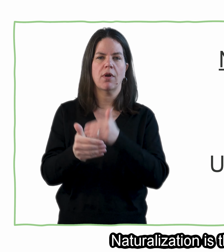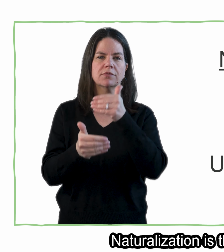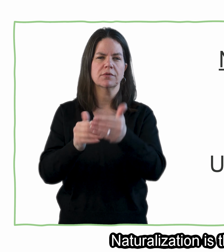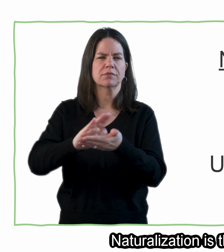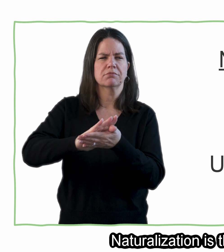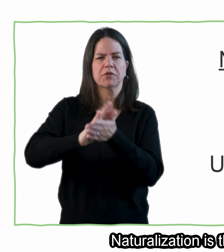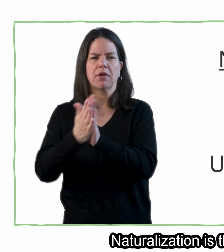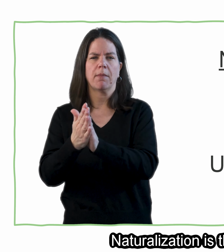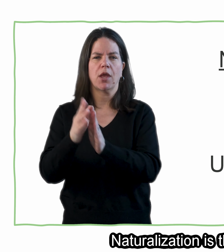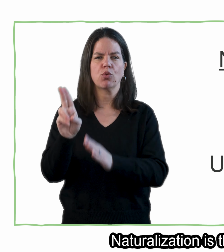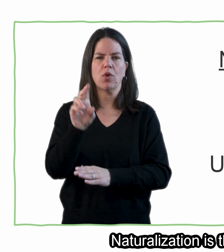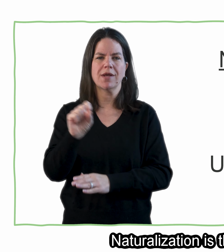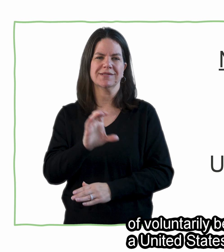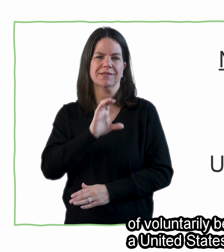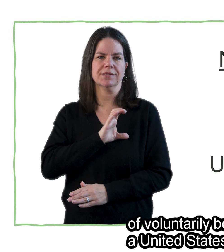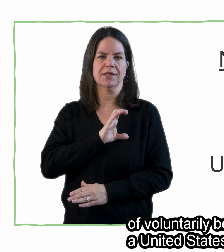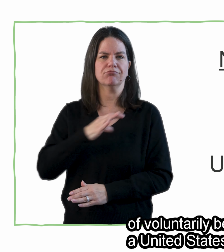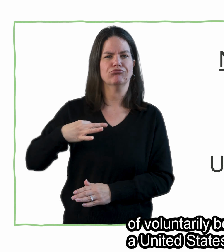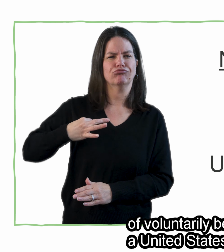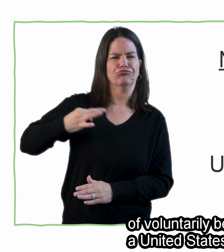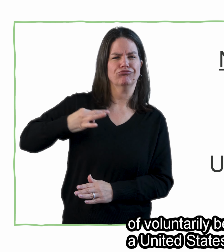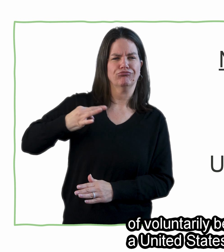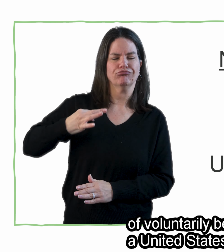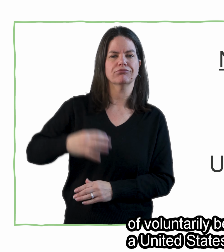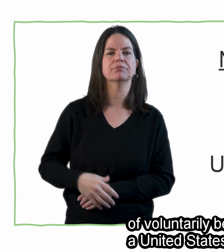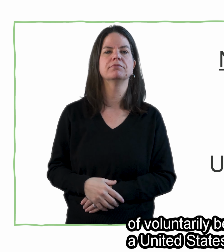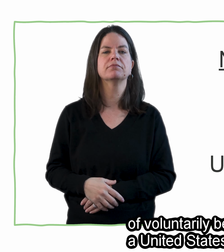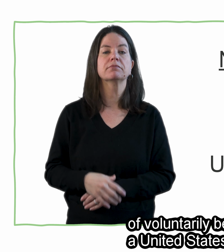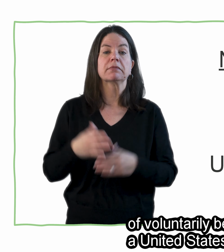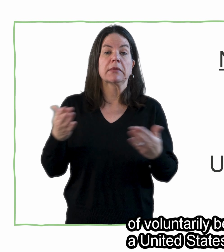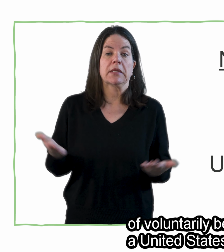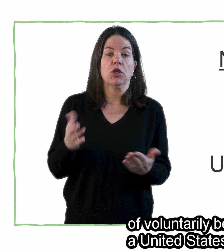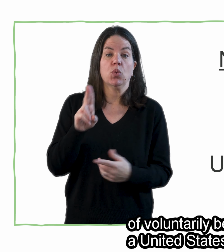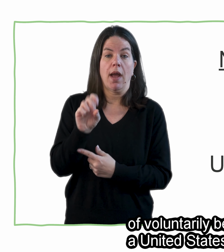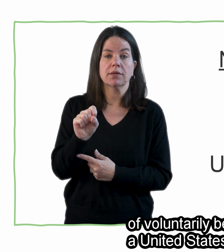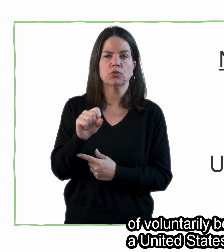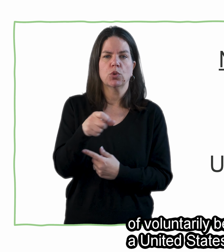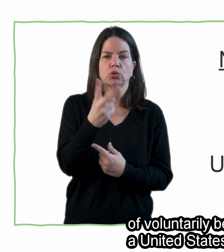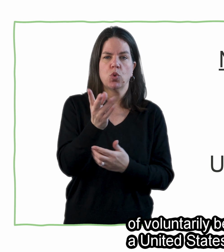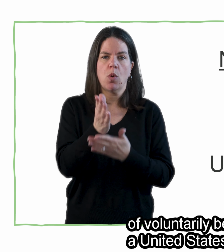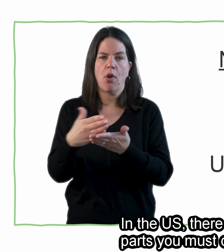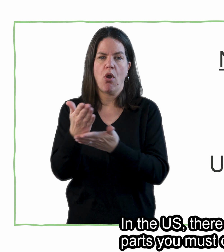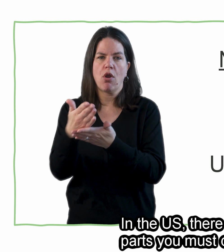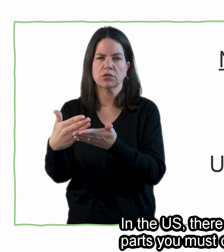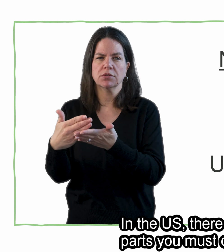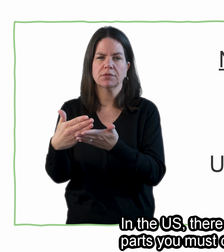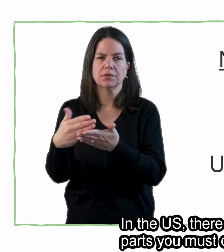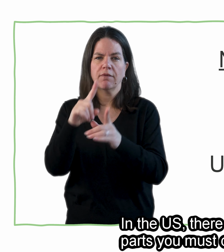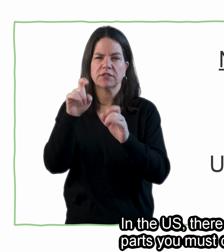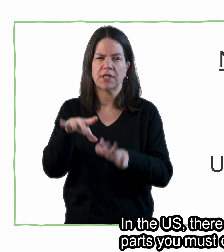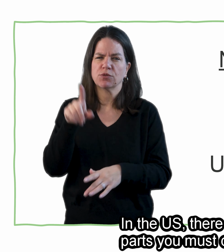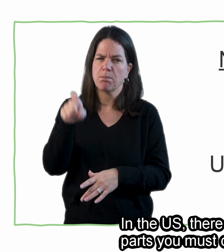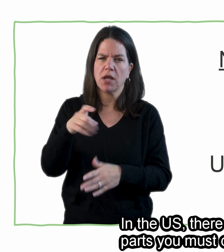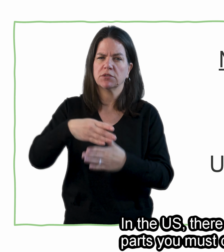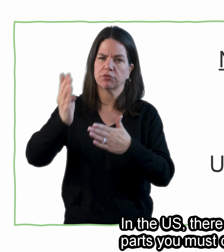Naturalization is the process of voluntarily becoming a United States citizen. In the U.S., there are two parts you